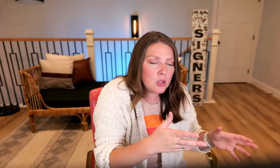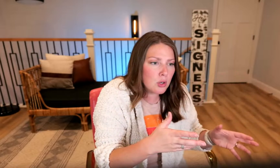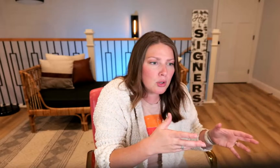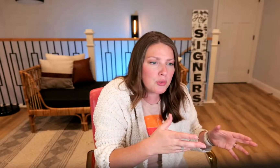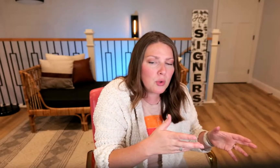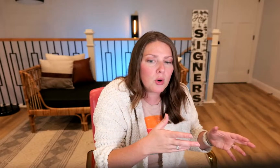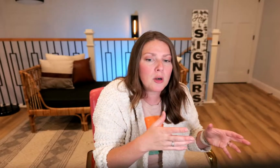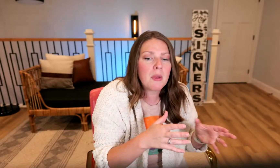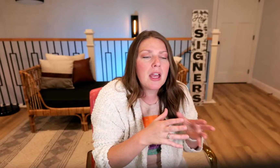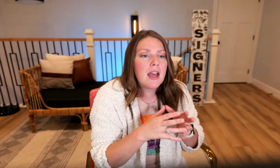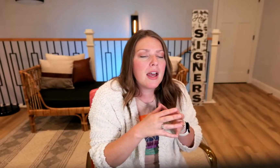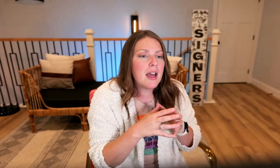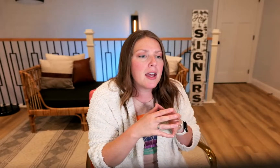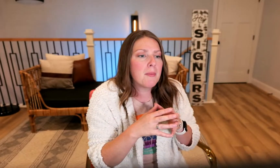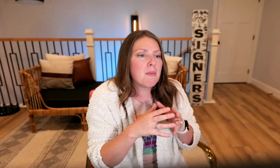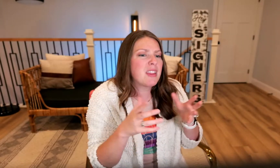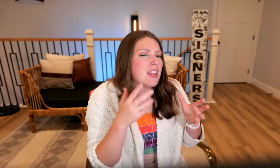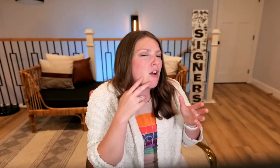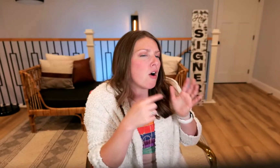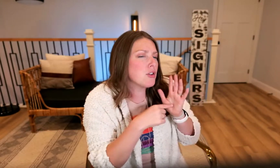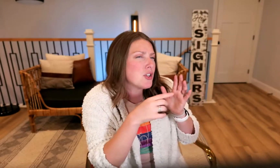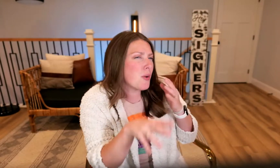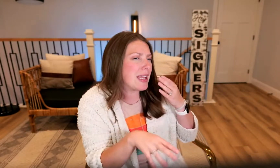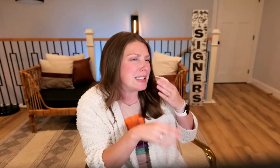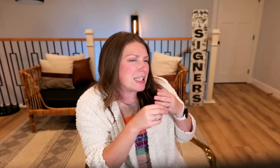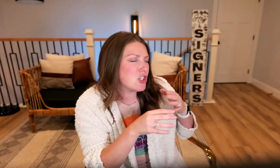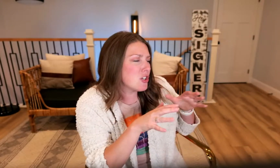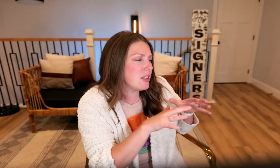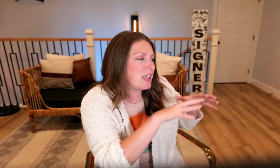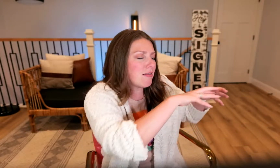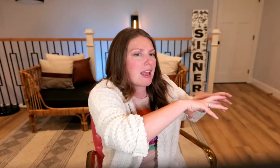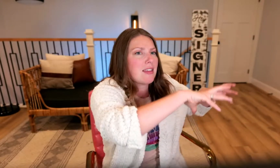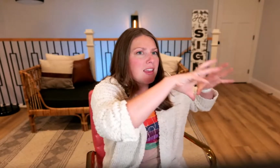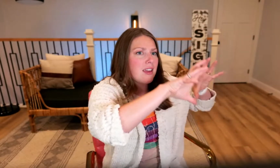plural form. But then also additionally, like the